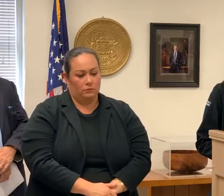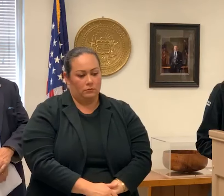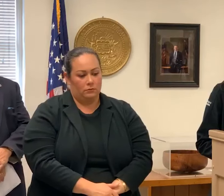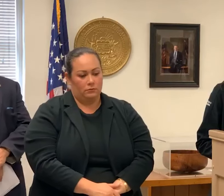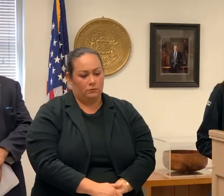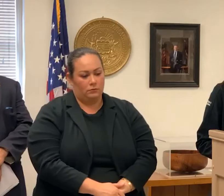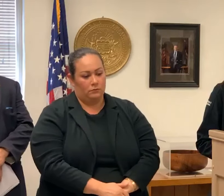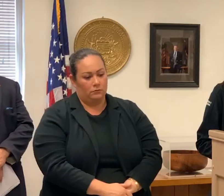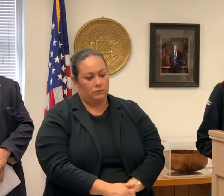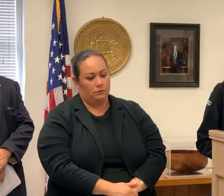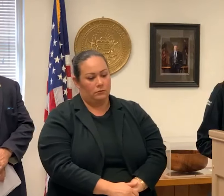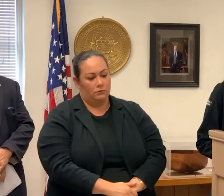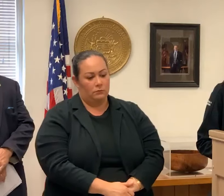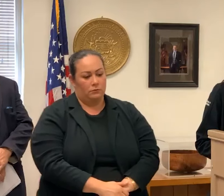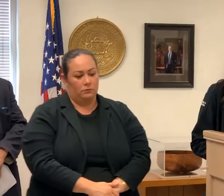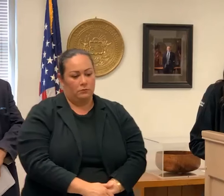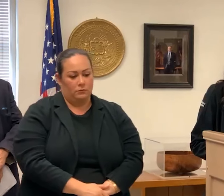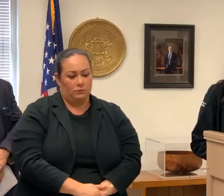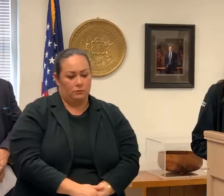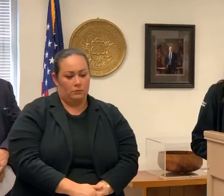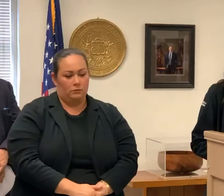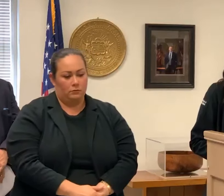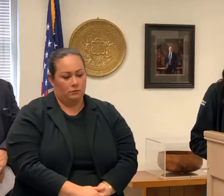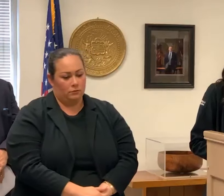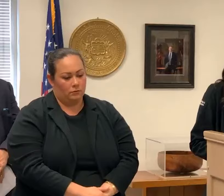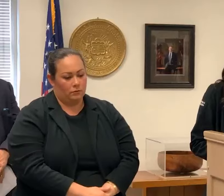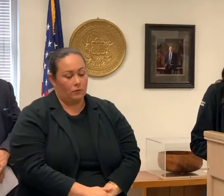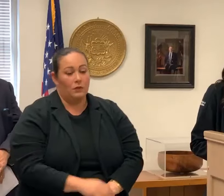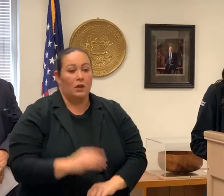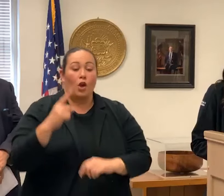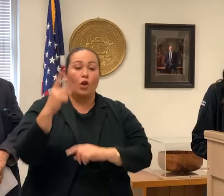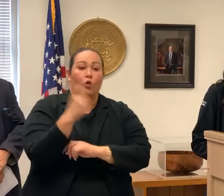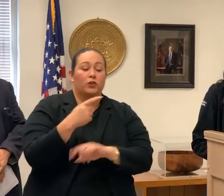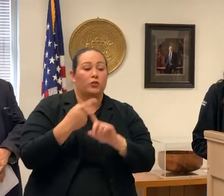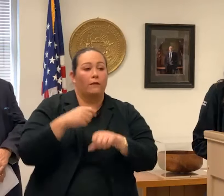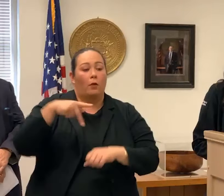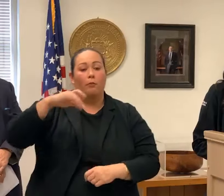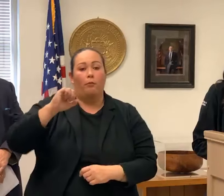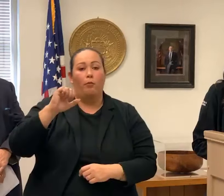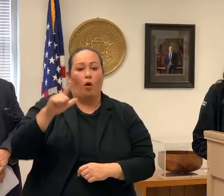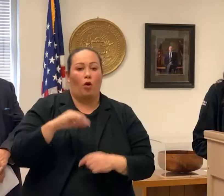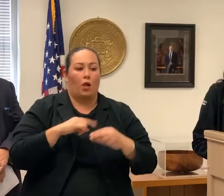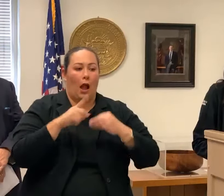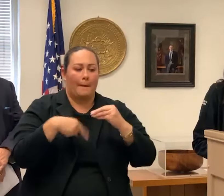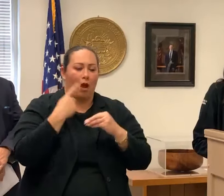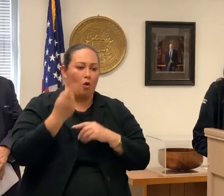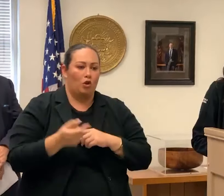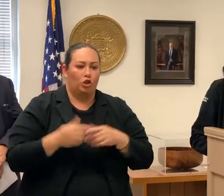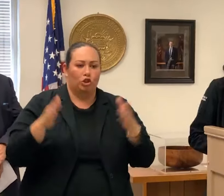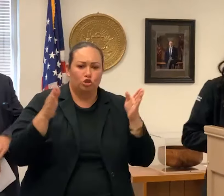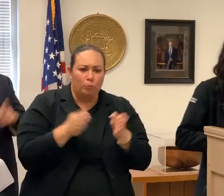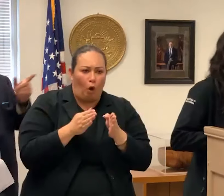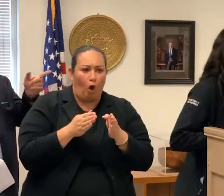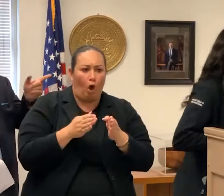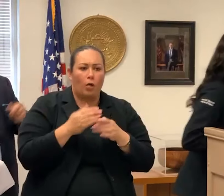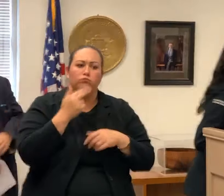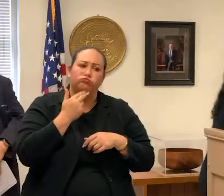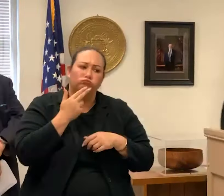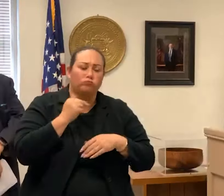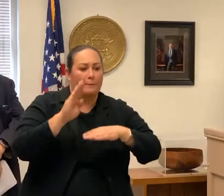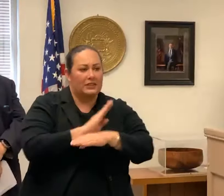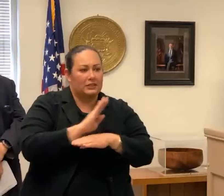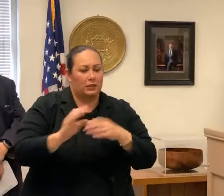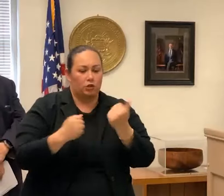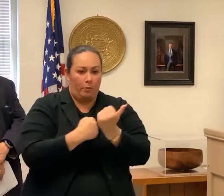can't. They are on the brink. What can you tell those people? The question from Paul is around small business support from FEMA.